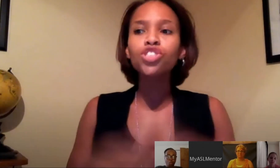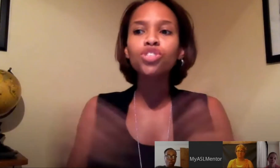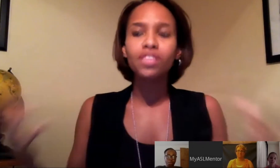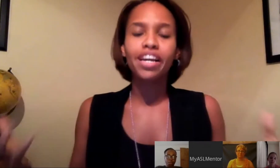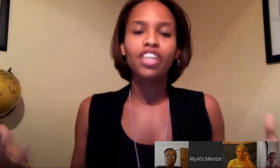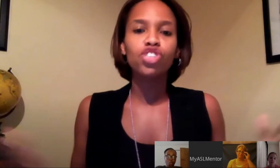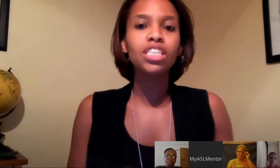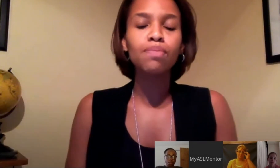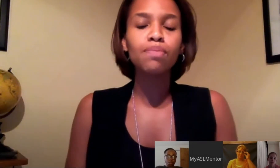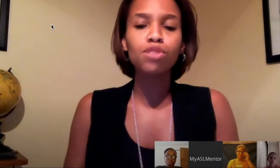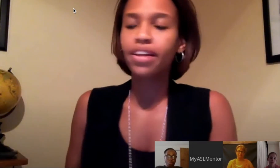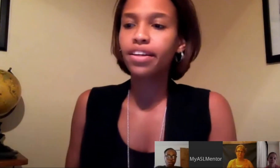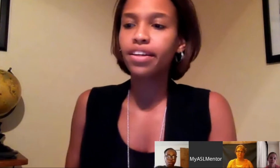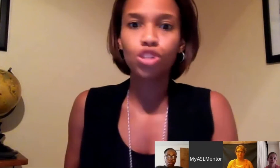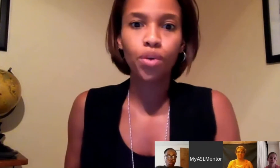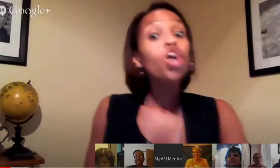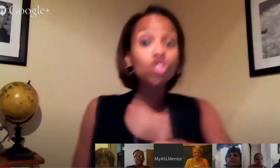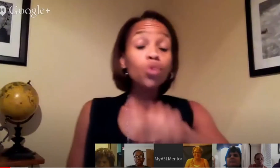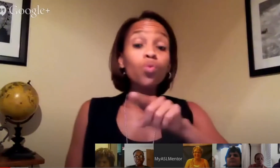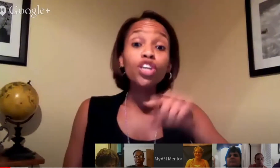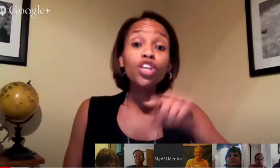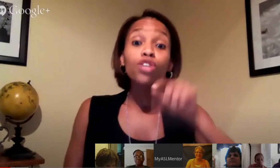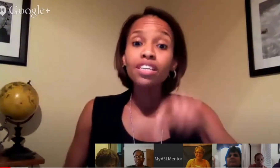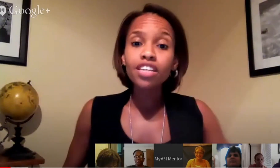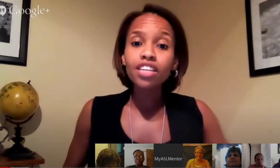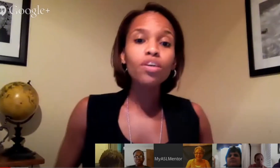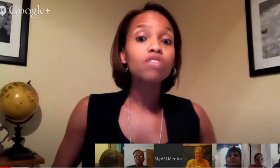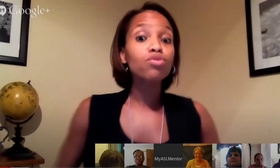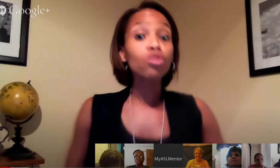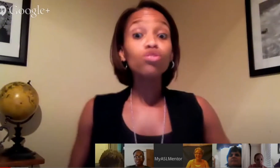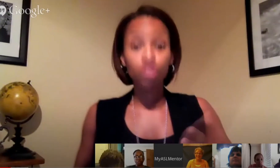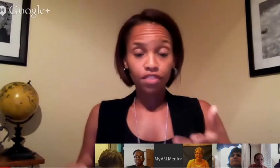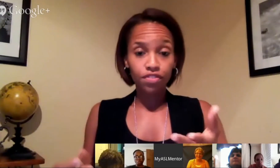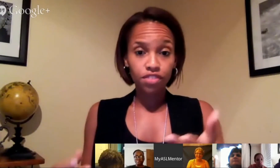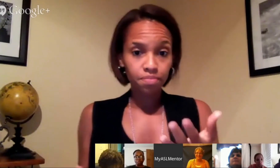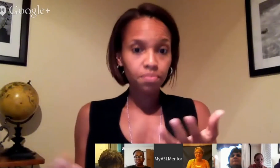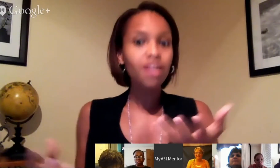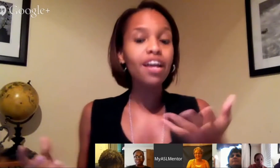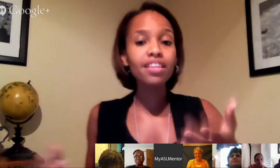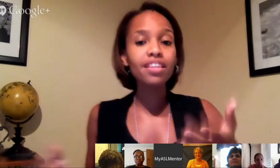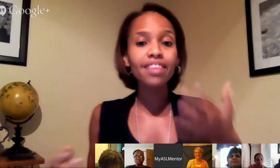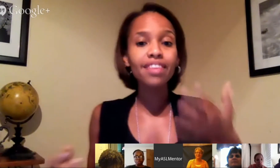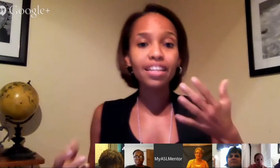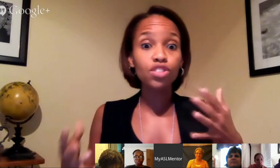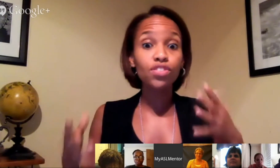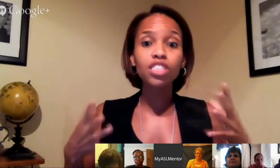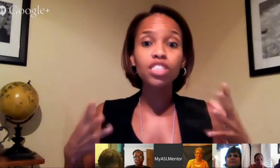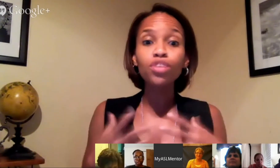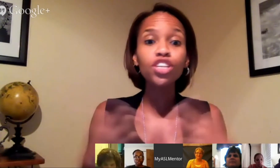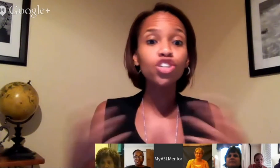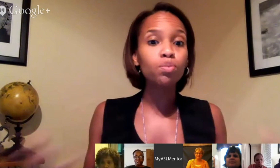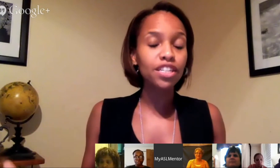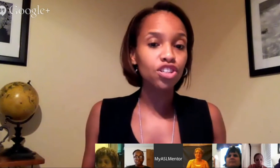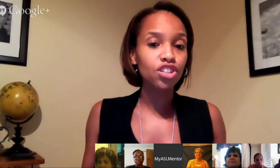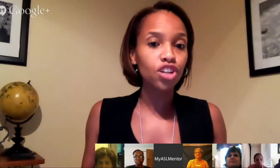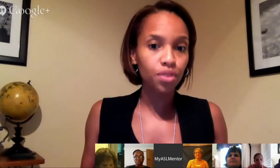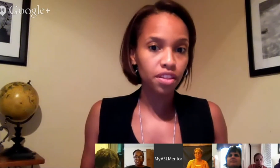that? She keeps threatening to quit. So what you did there was a role shift. And I think that's a really good place to go with this.